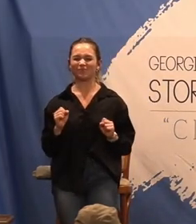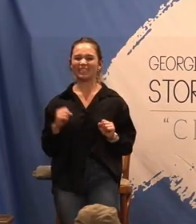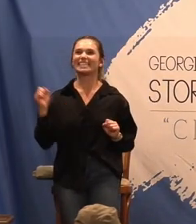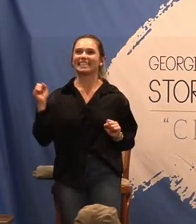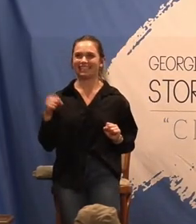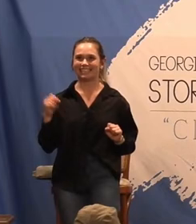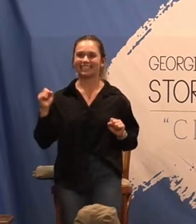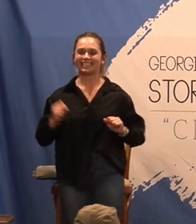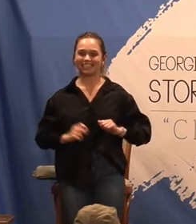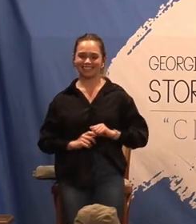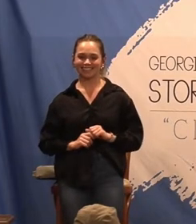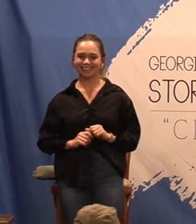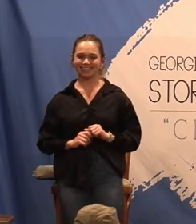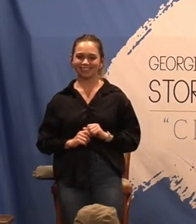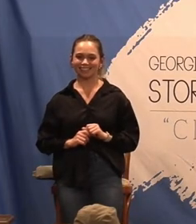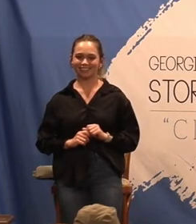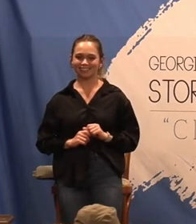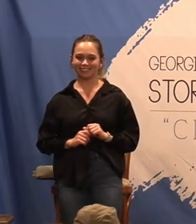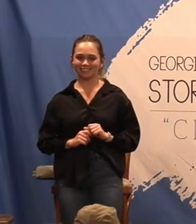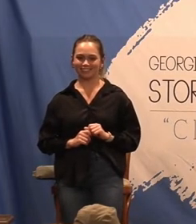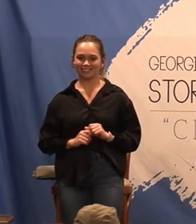Oh, yes.